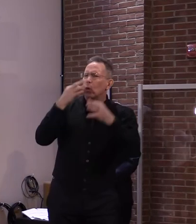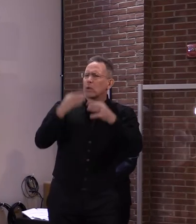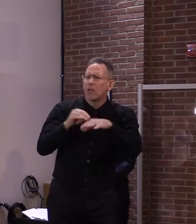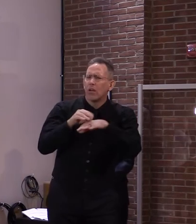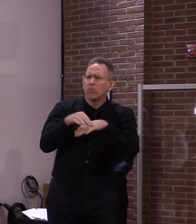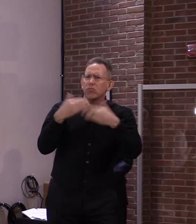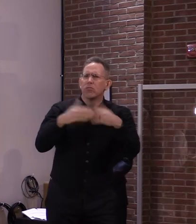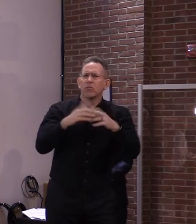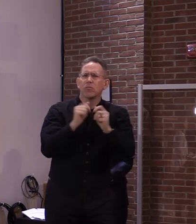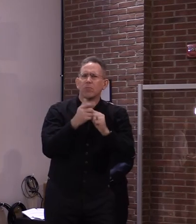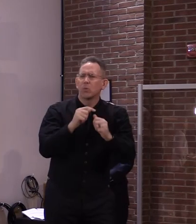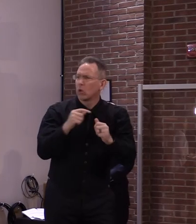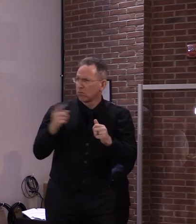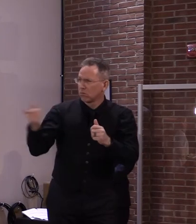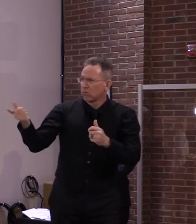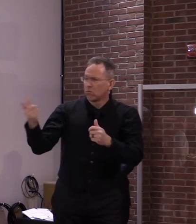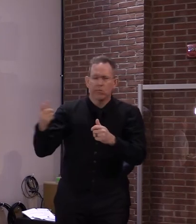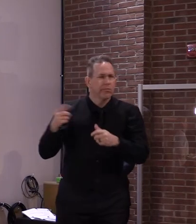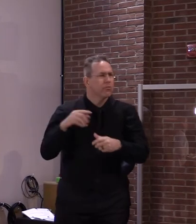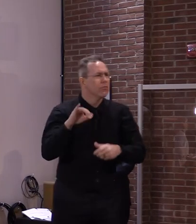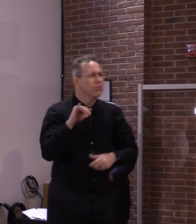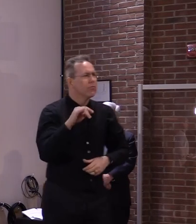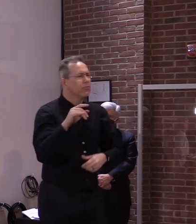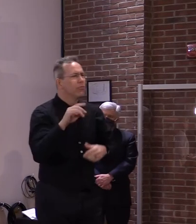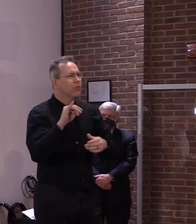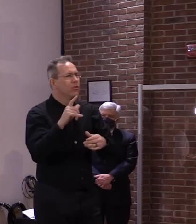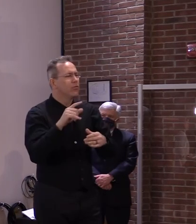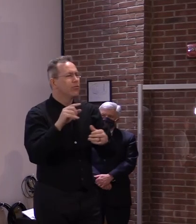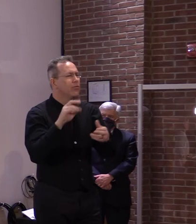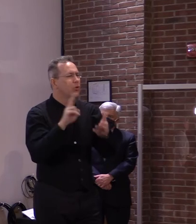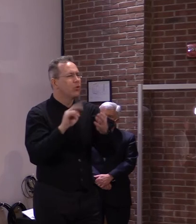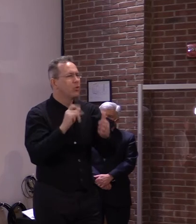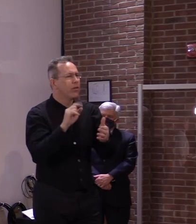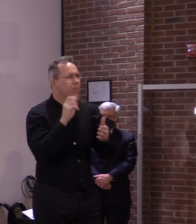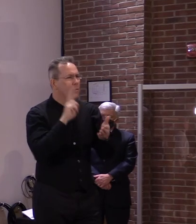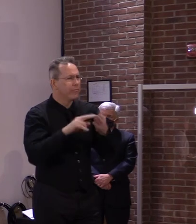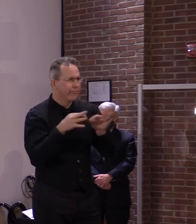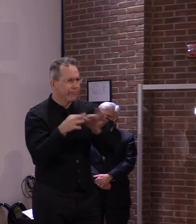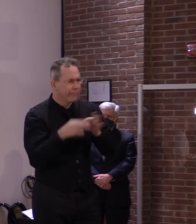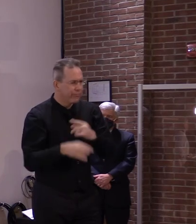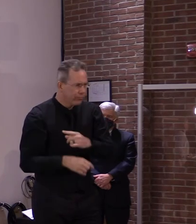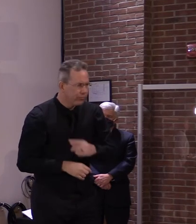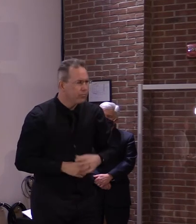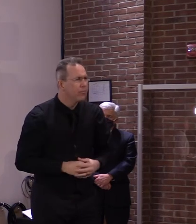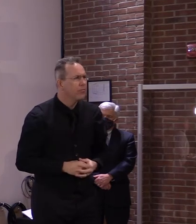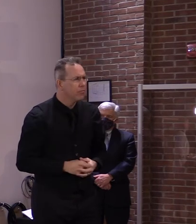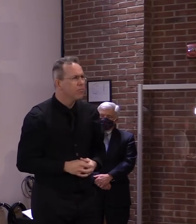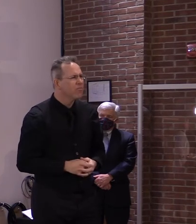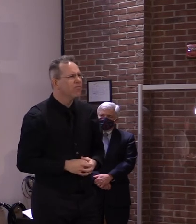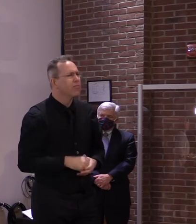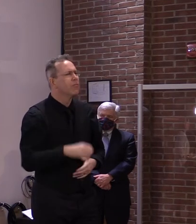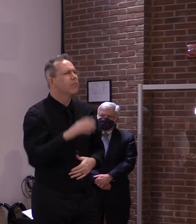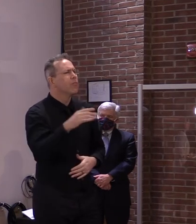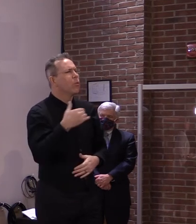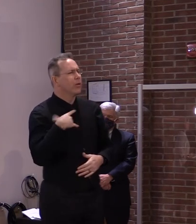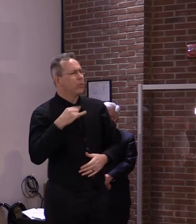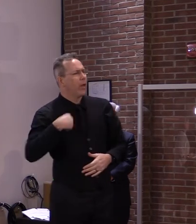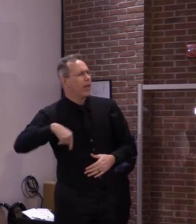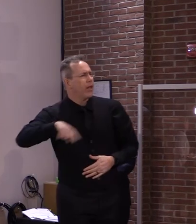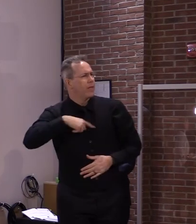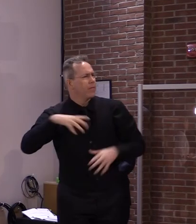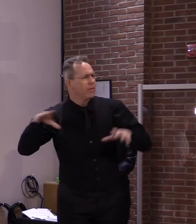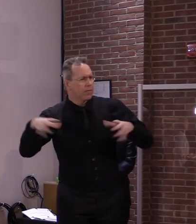so we do have a working group comprised of representatives from the the vpa superintendents association principals